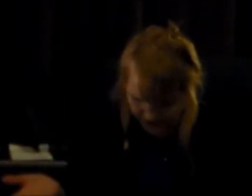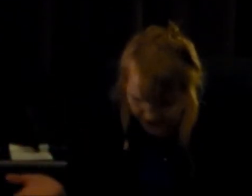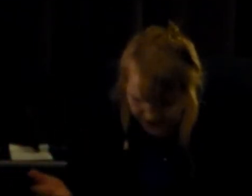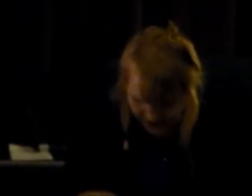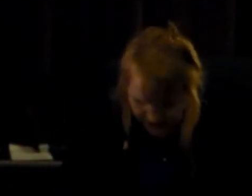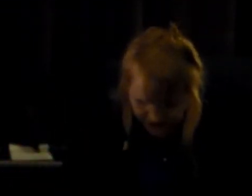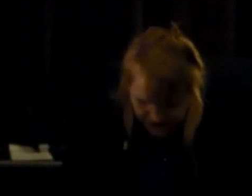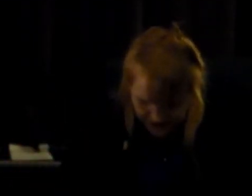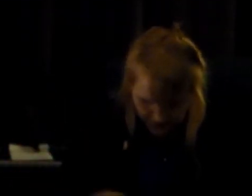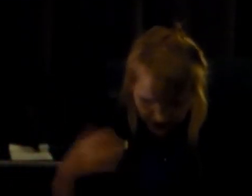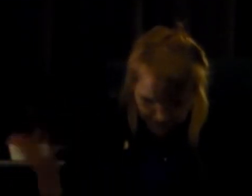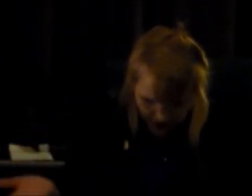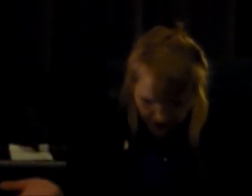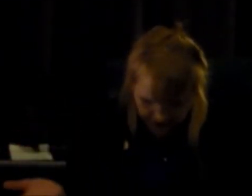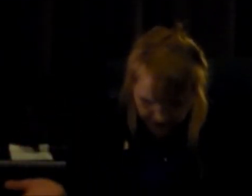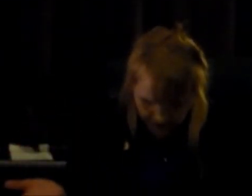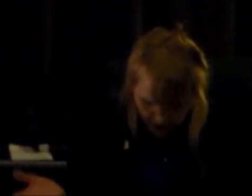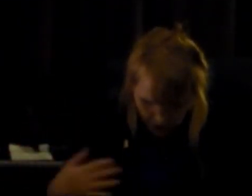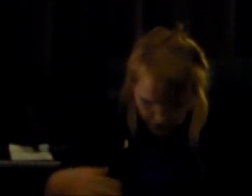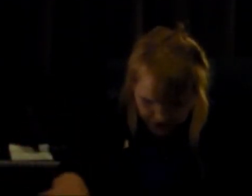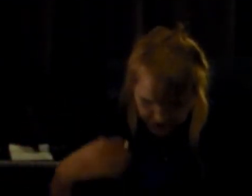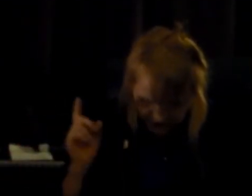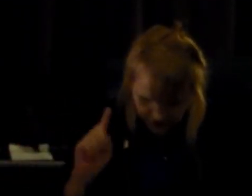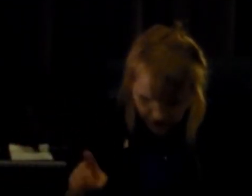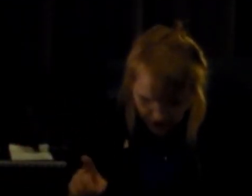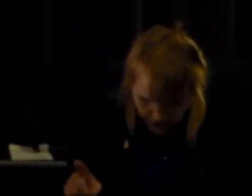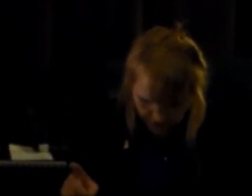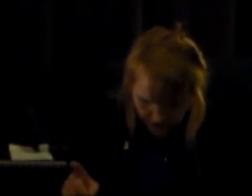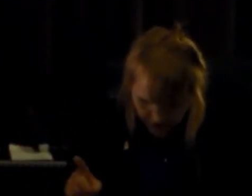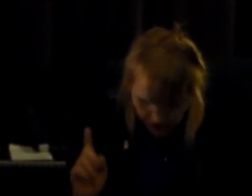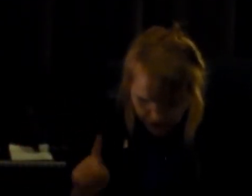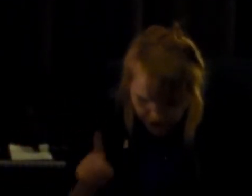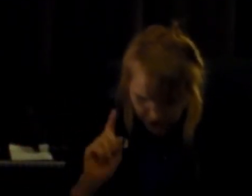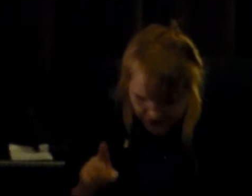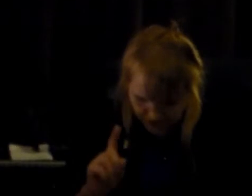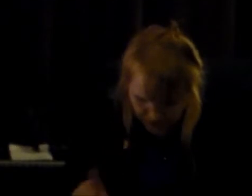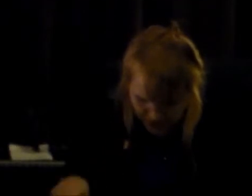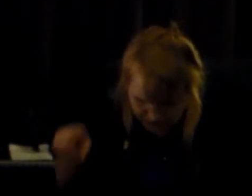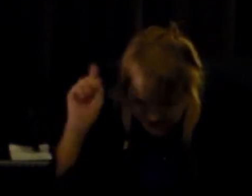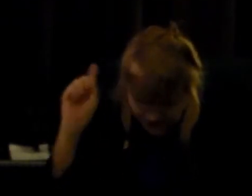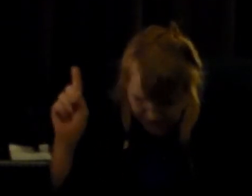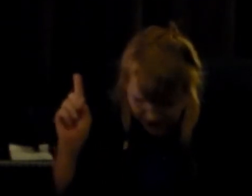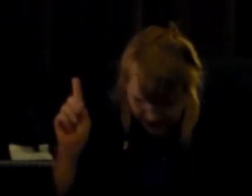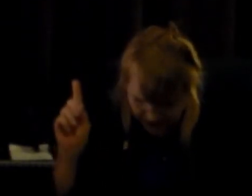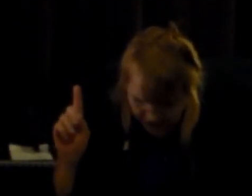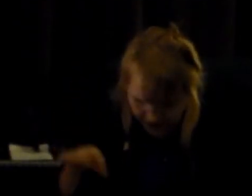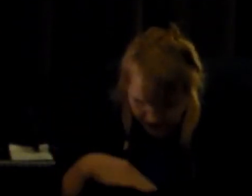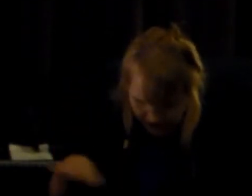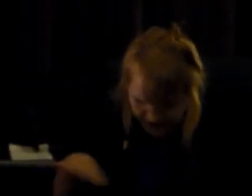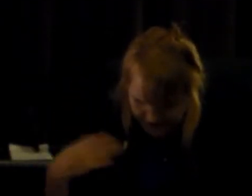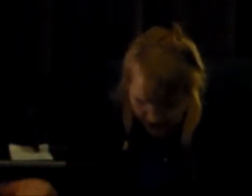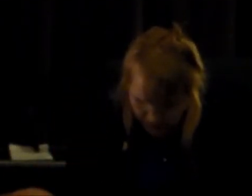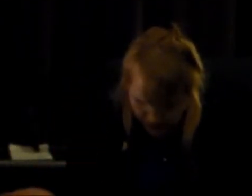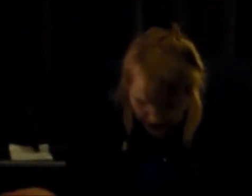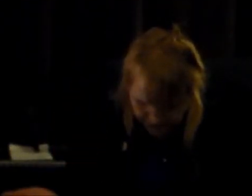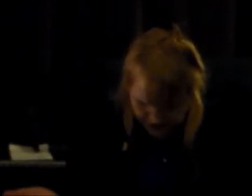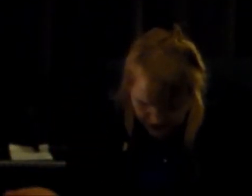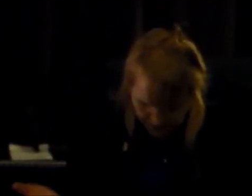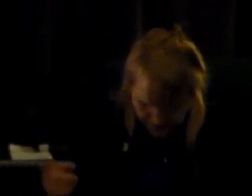and said, this is my body, which is for you. Do this in remembrance of me. The same way, after supper,